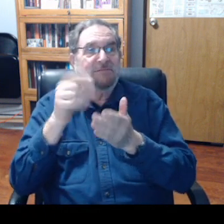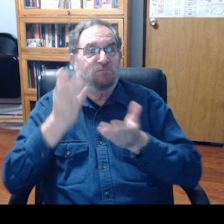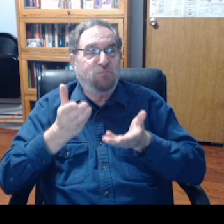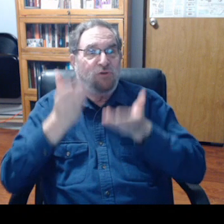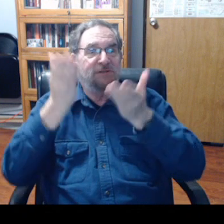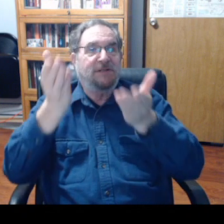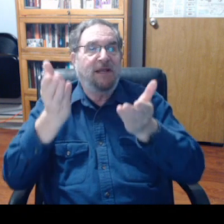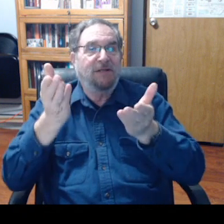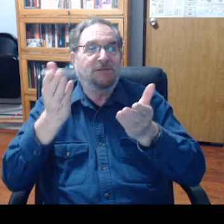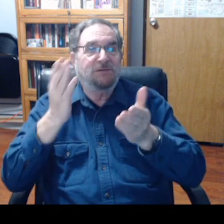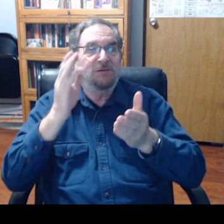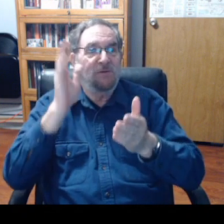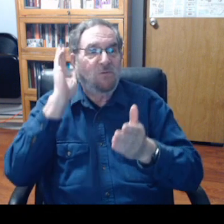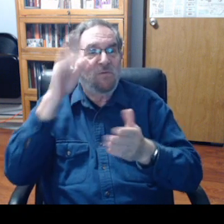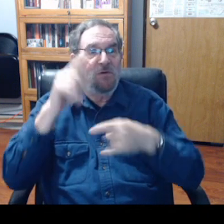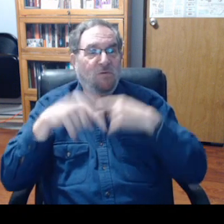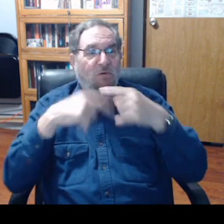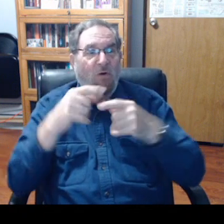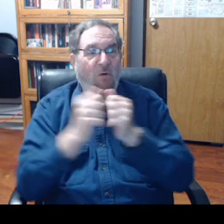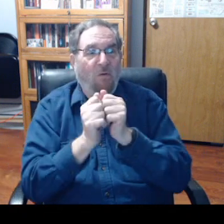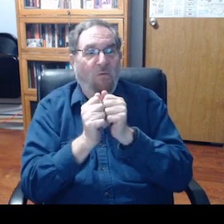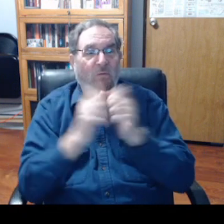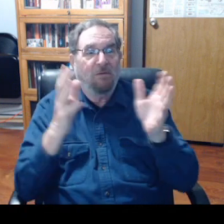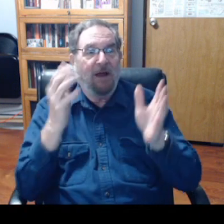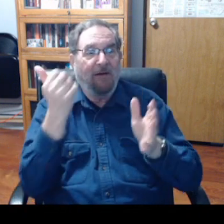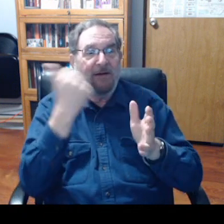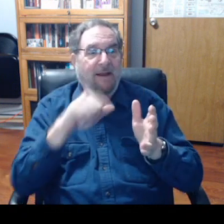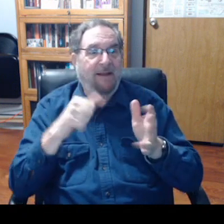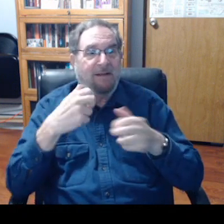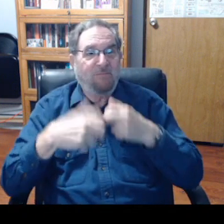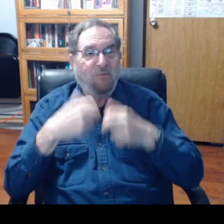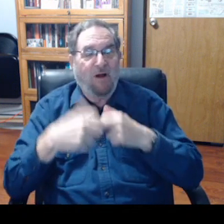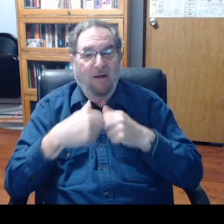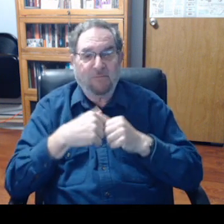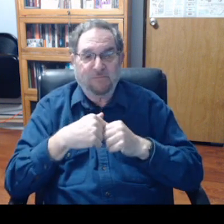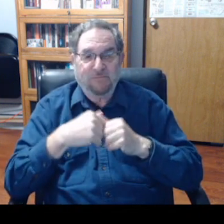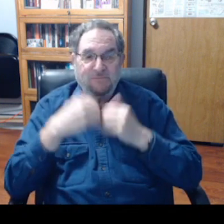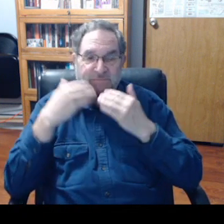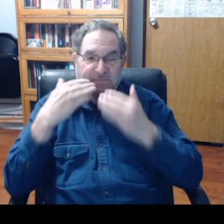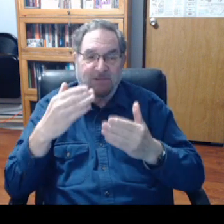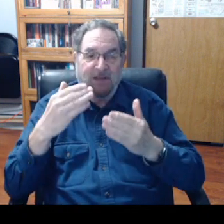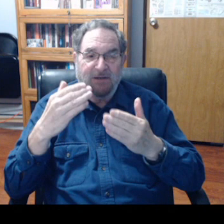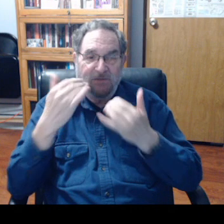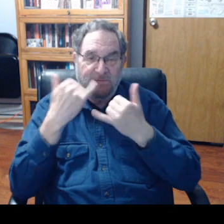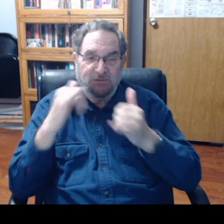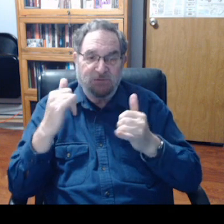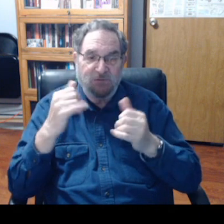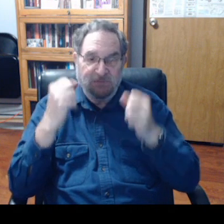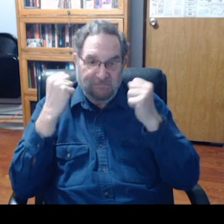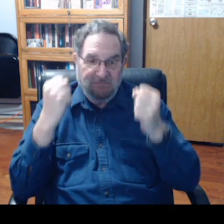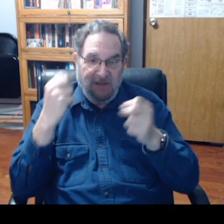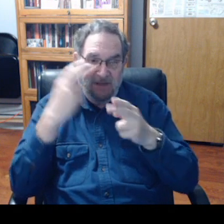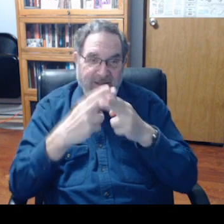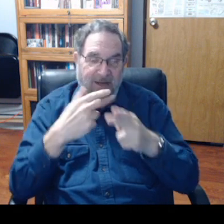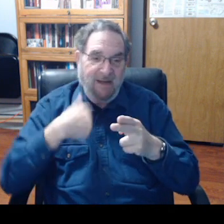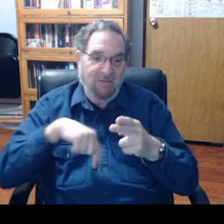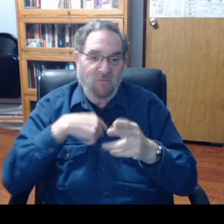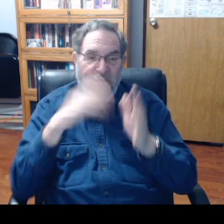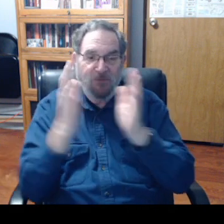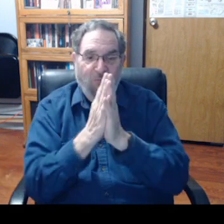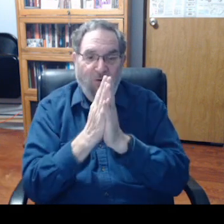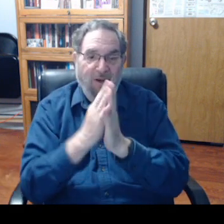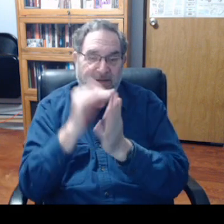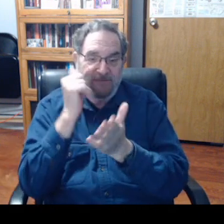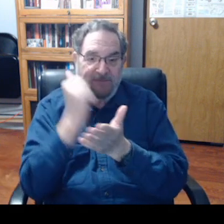this presentation will go without any problem. Thank you, Jesus, mighty name